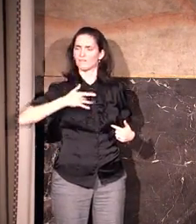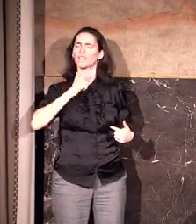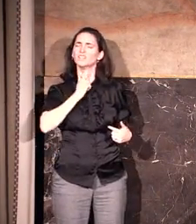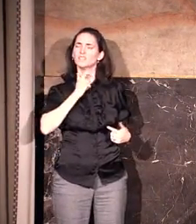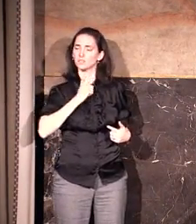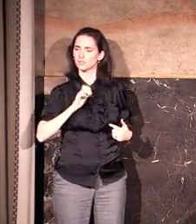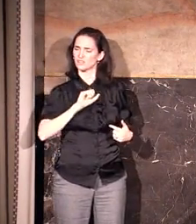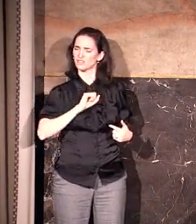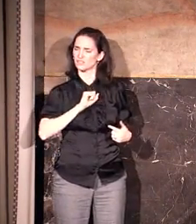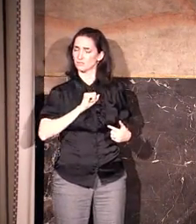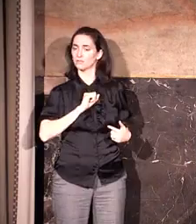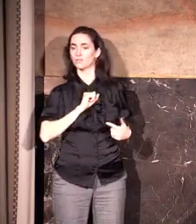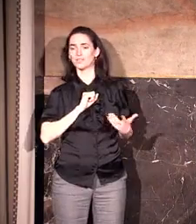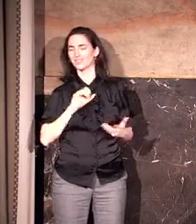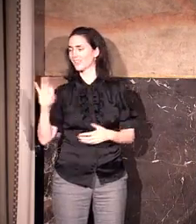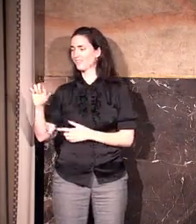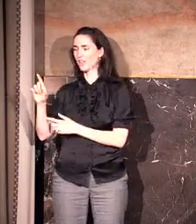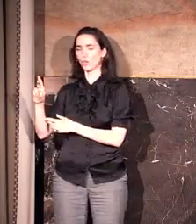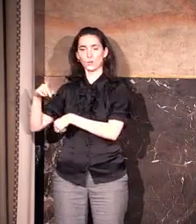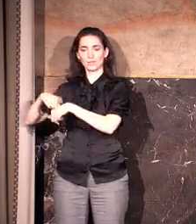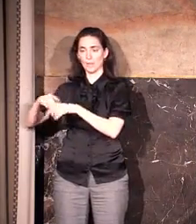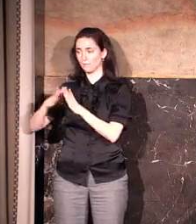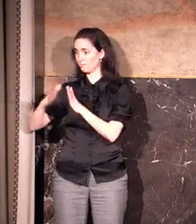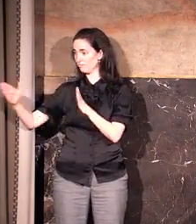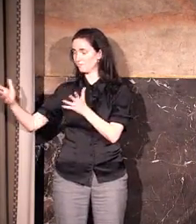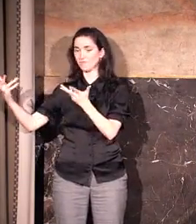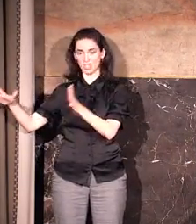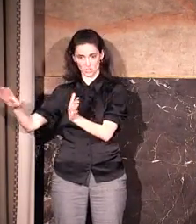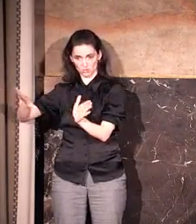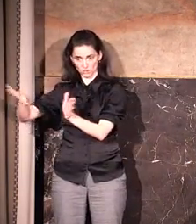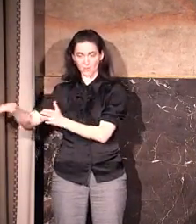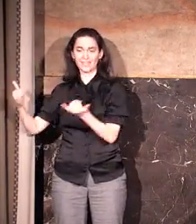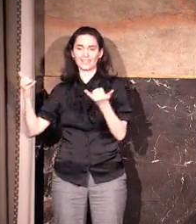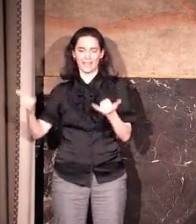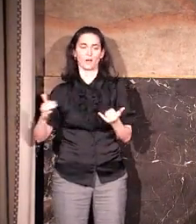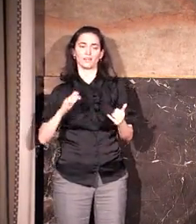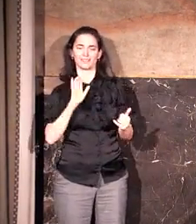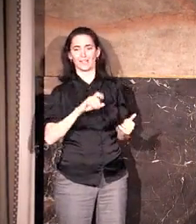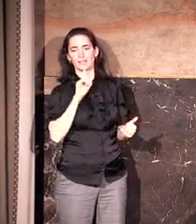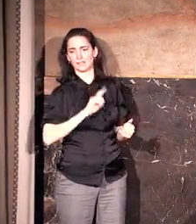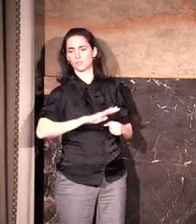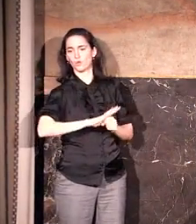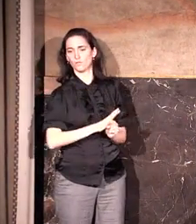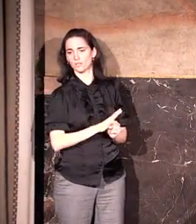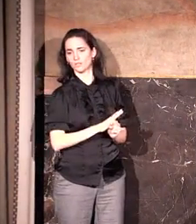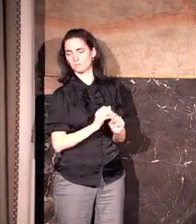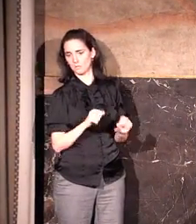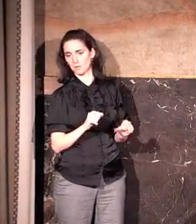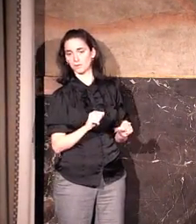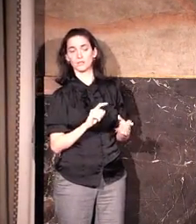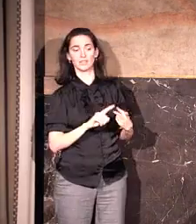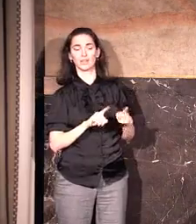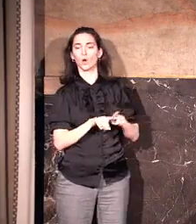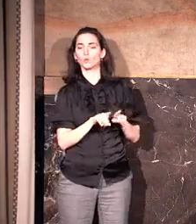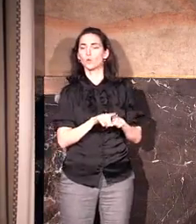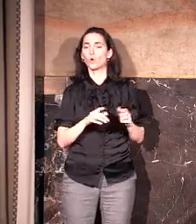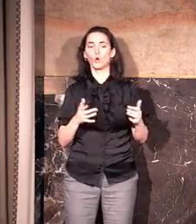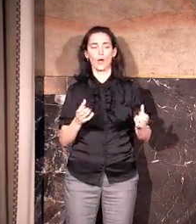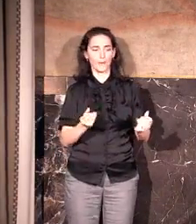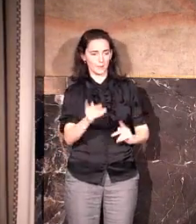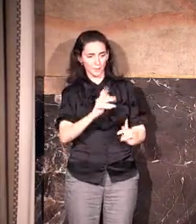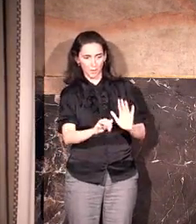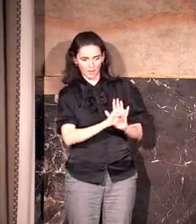COVID-like symptoms. And also the number of cases so the disease burden that we have in